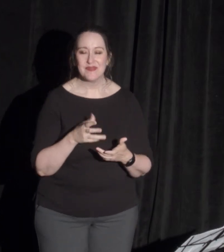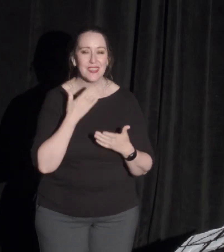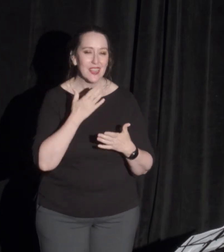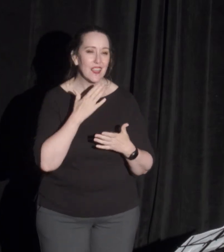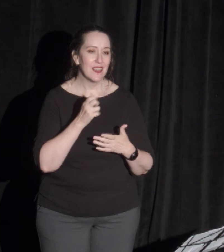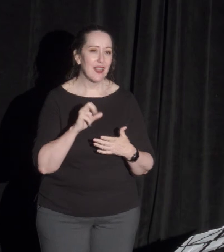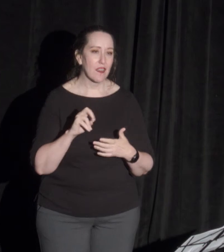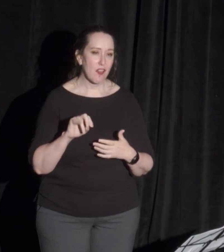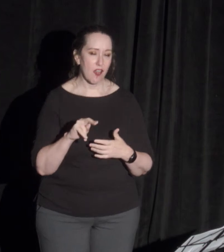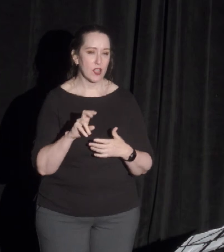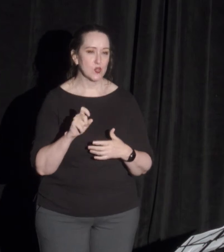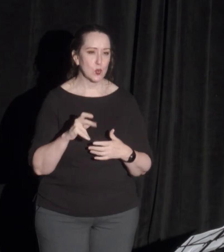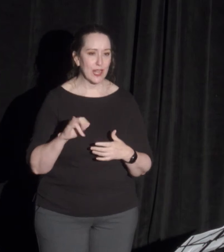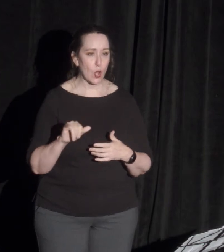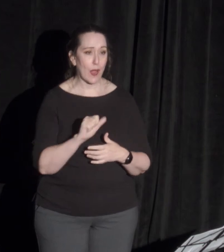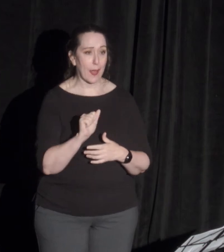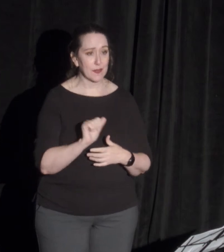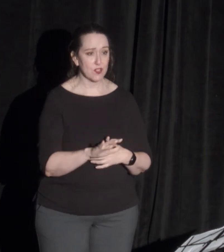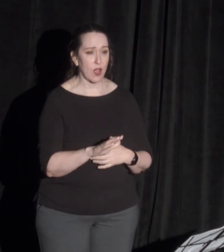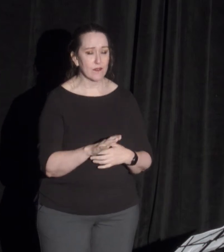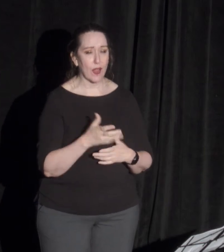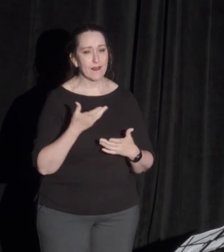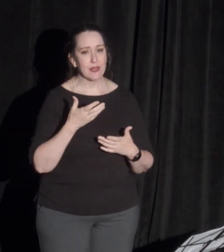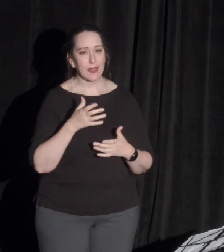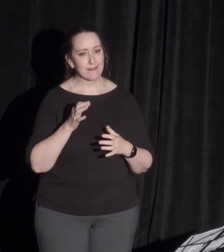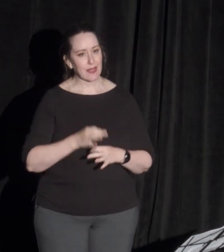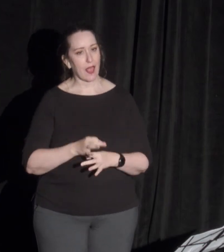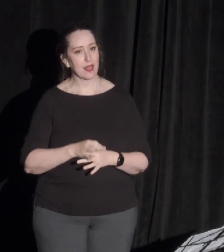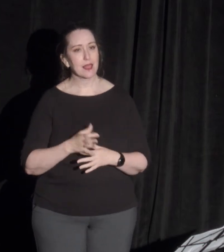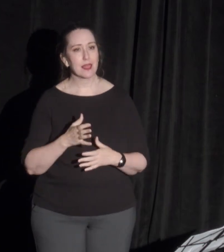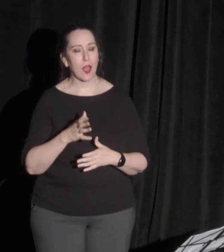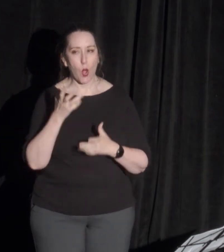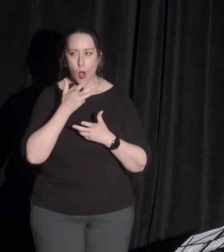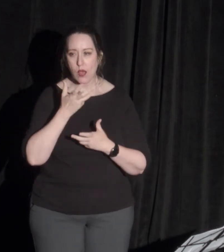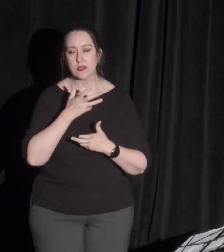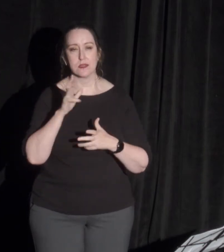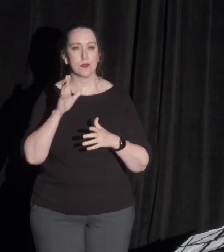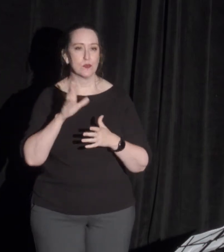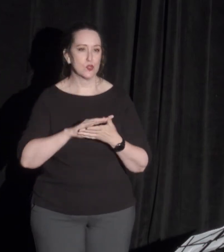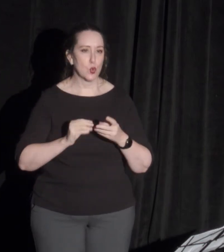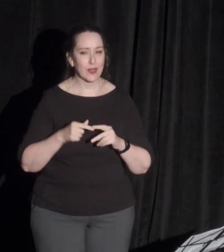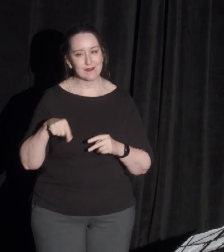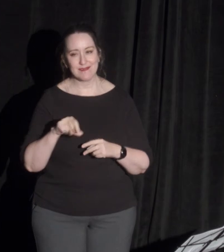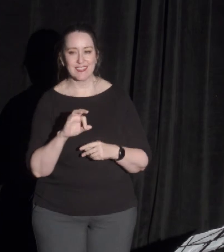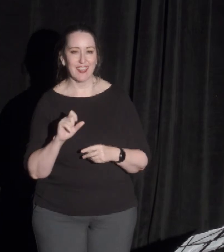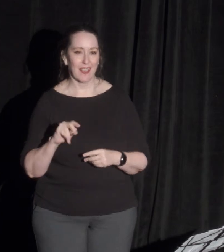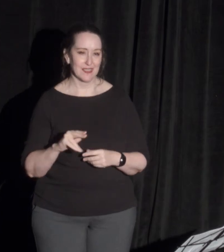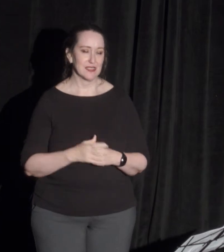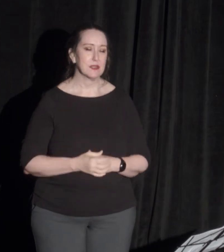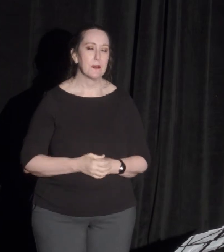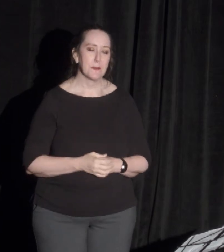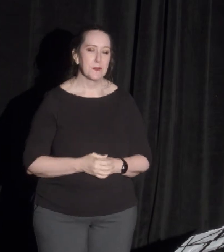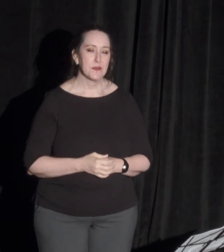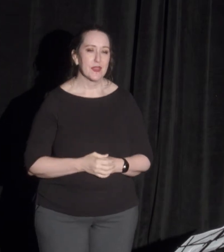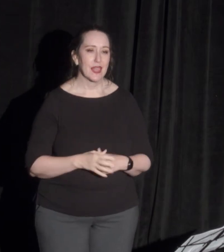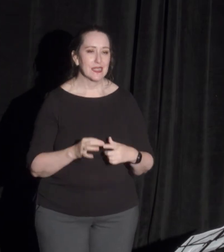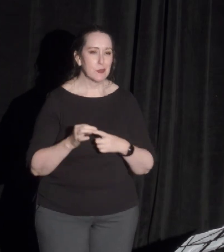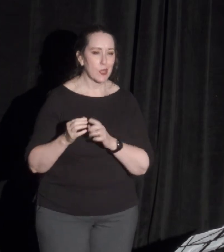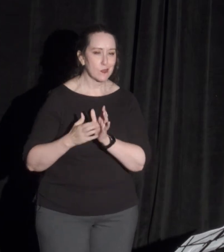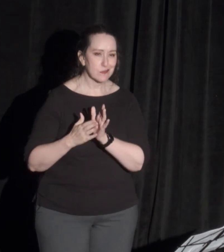Studios and Amazon for having faith in an awesome story such as The Expanse. And a special shout out to all of our cast and